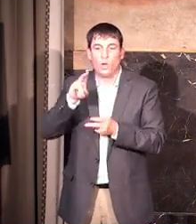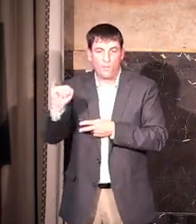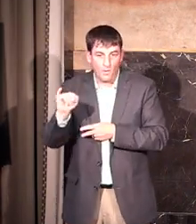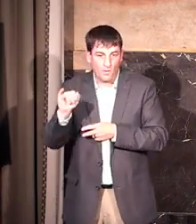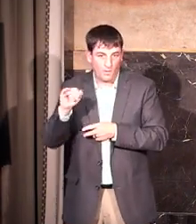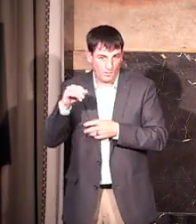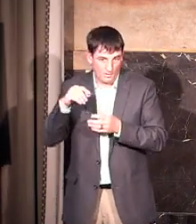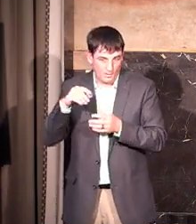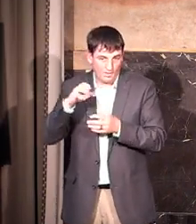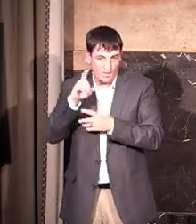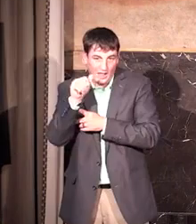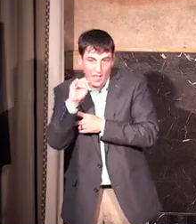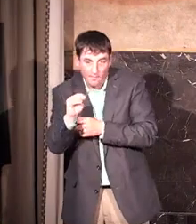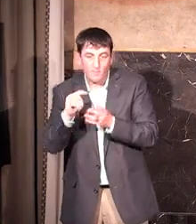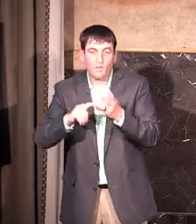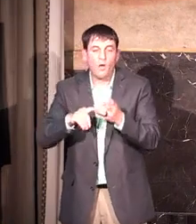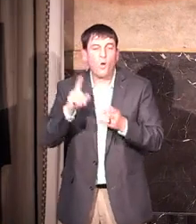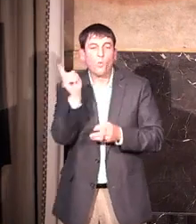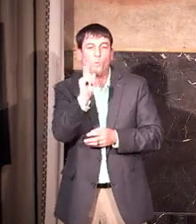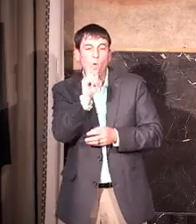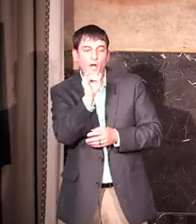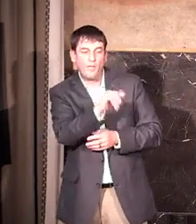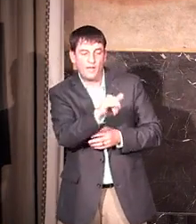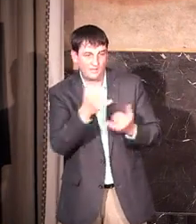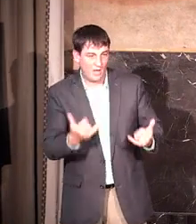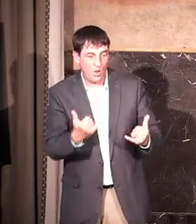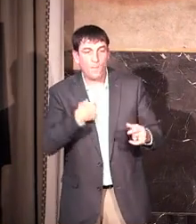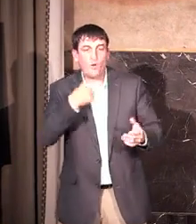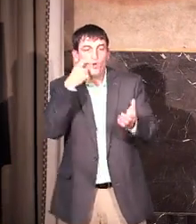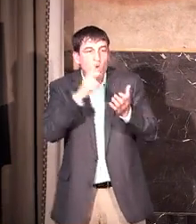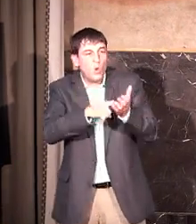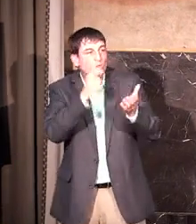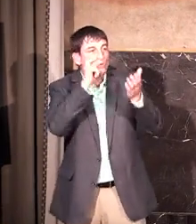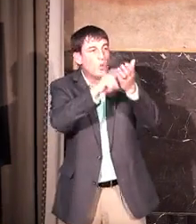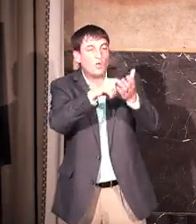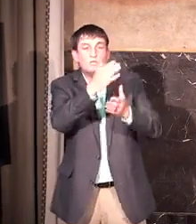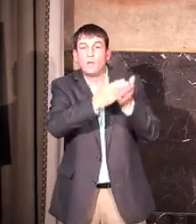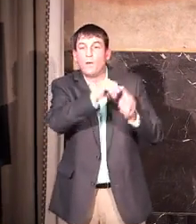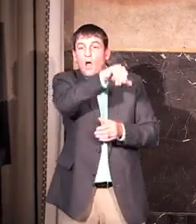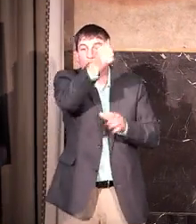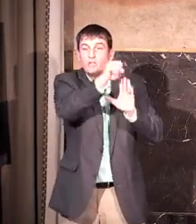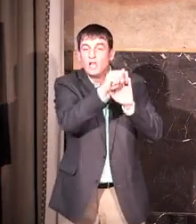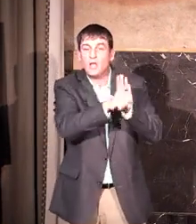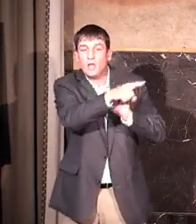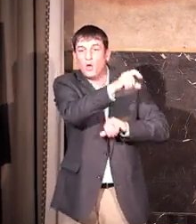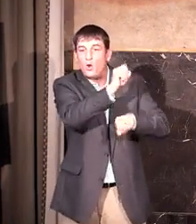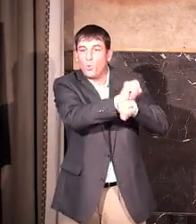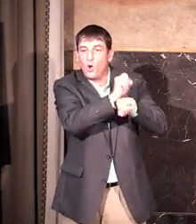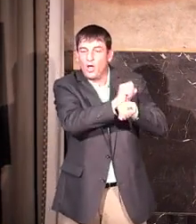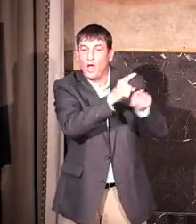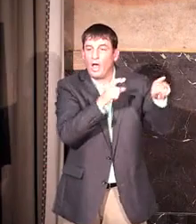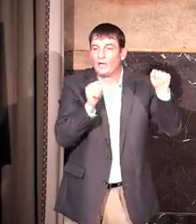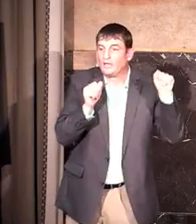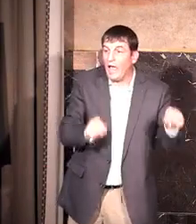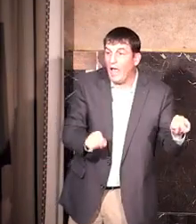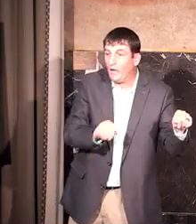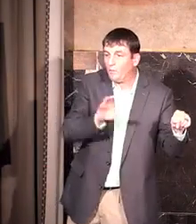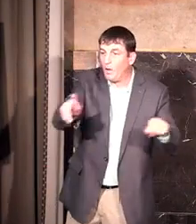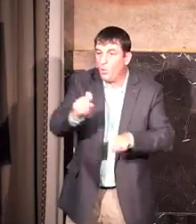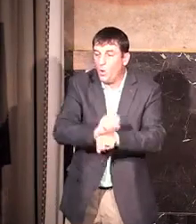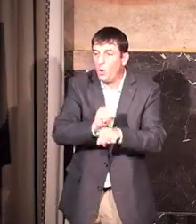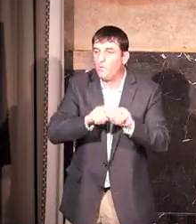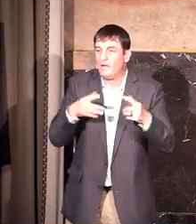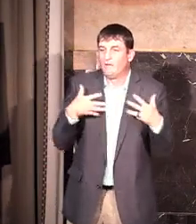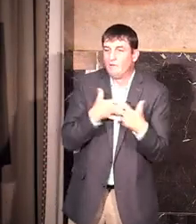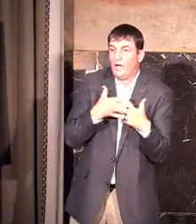Where does that stand right now? And then I've noticed in some other states that have reopened, workers who can go back to work but are maybe afraid of going back to work, getting sick,